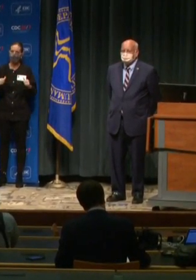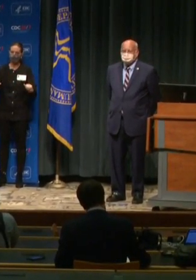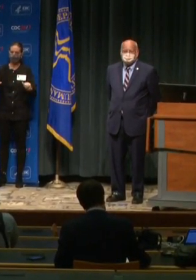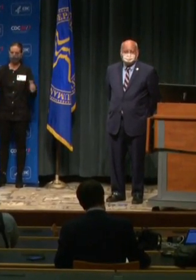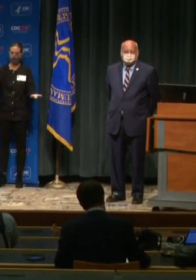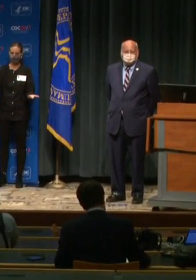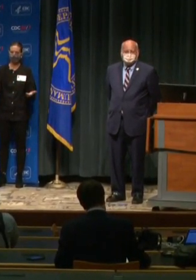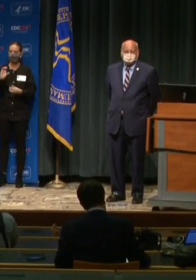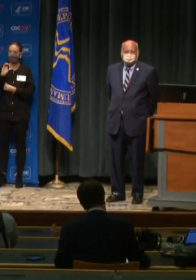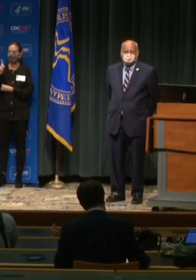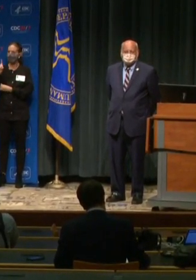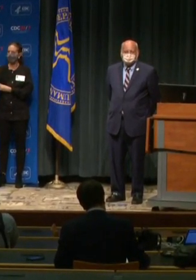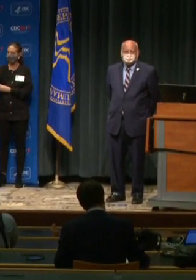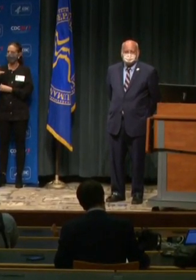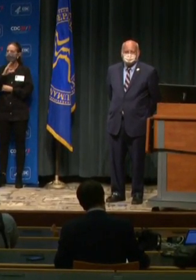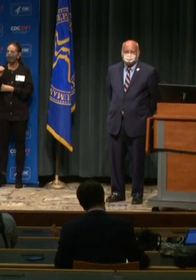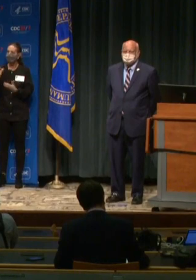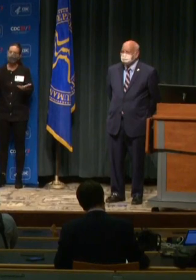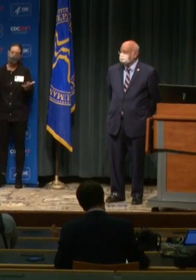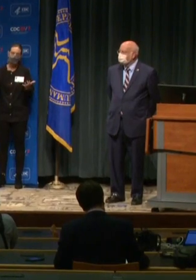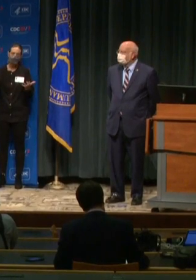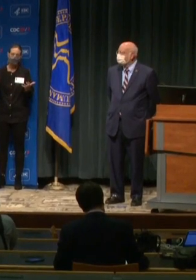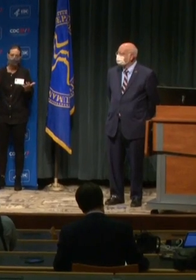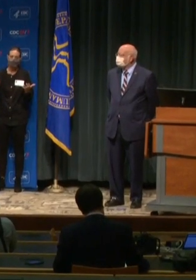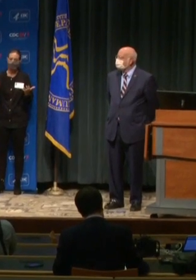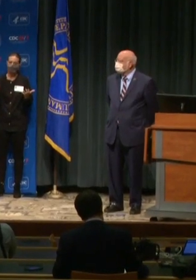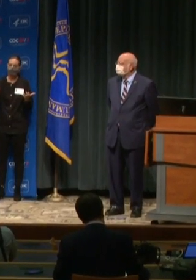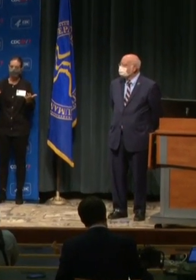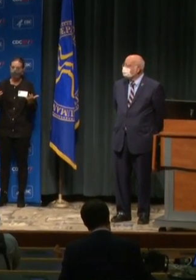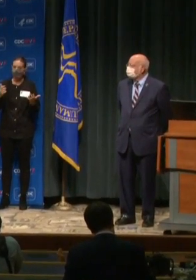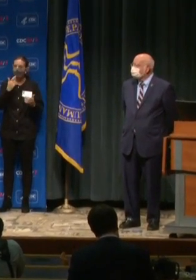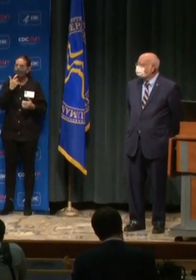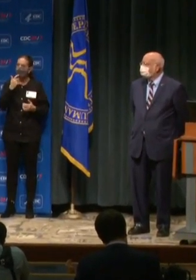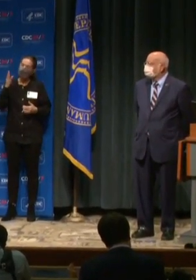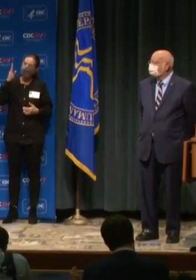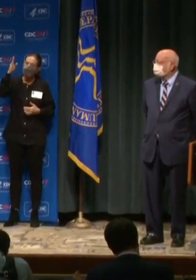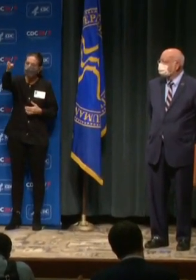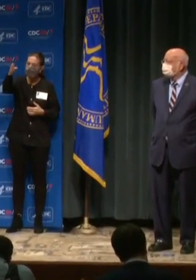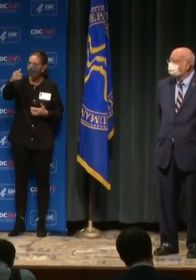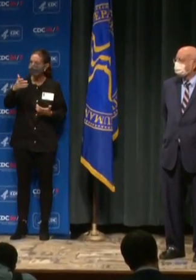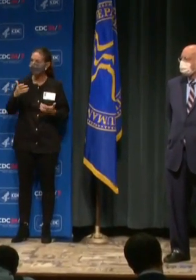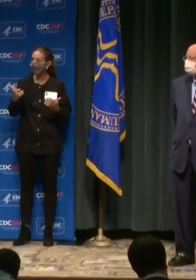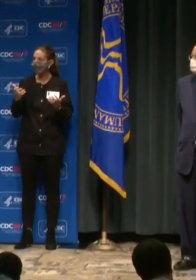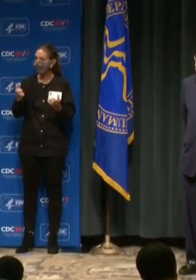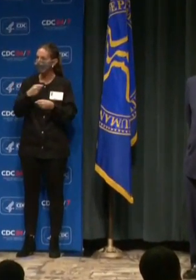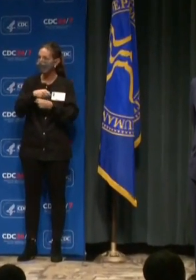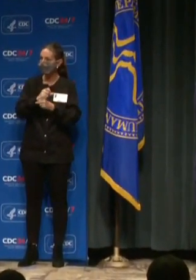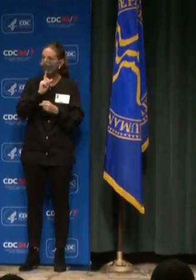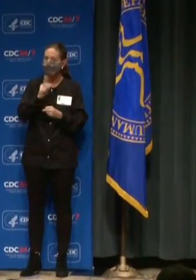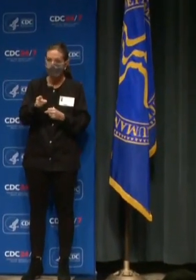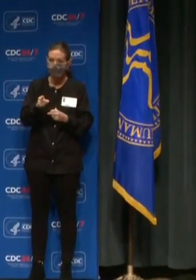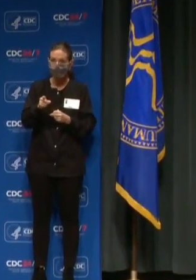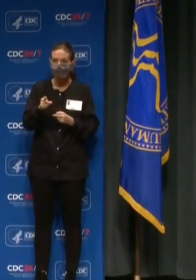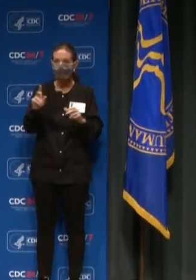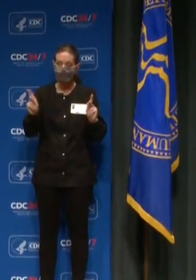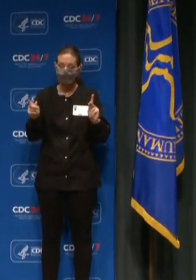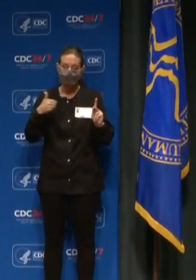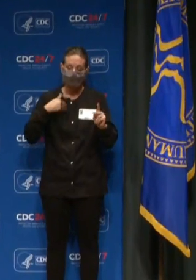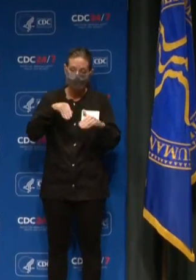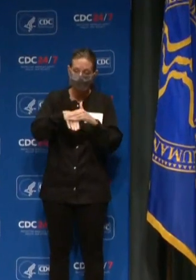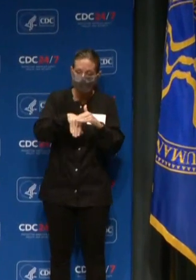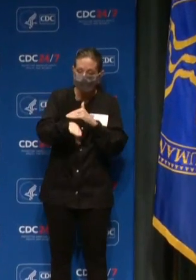leadership. And I'd like to, as we move into the future, want to make sure, as you have had access, we're going to make sure that there are